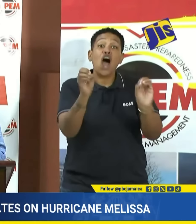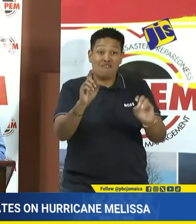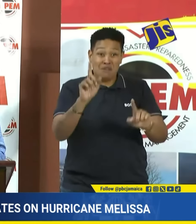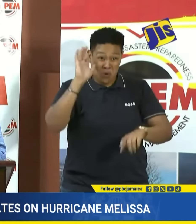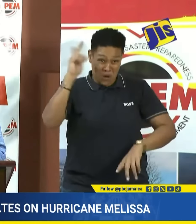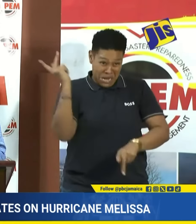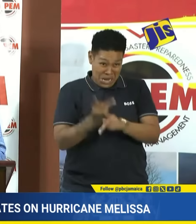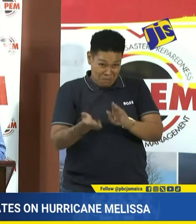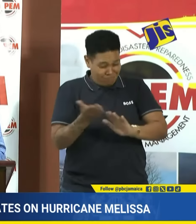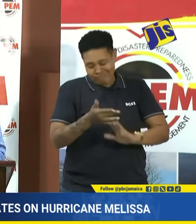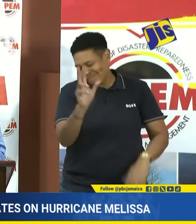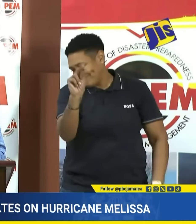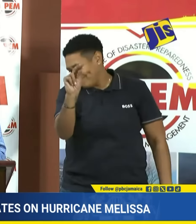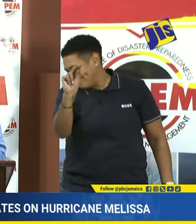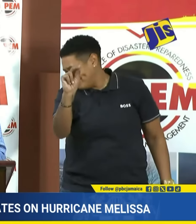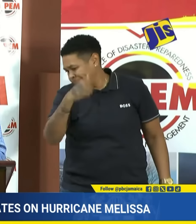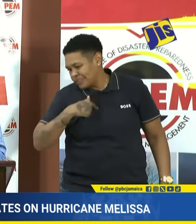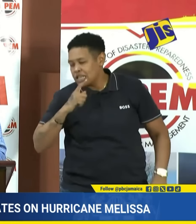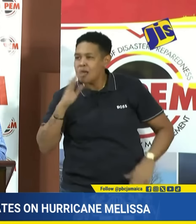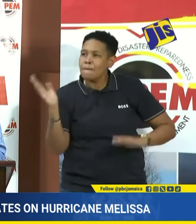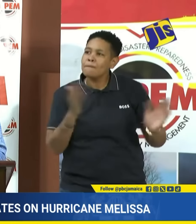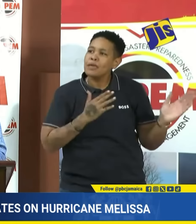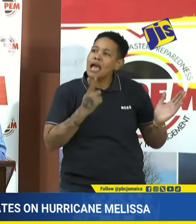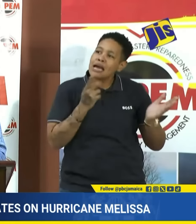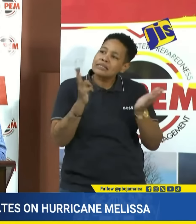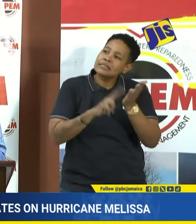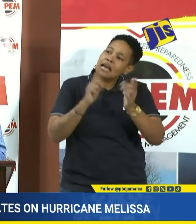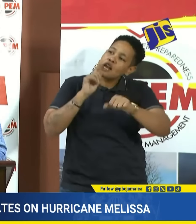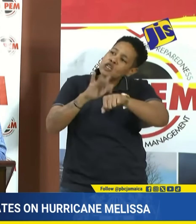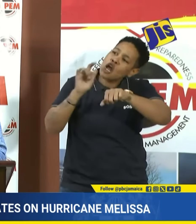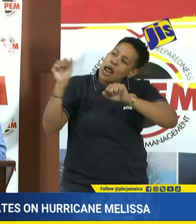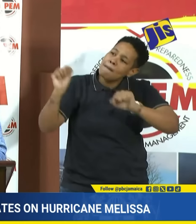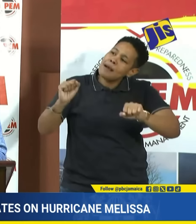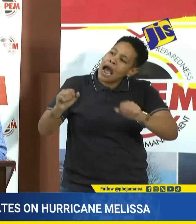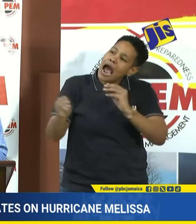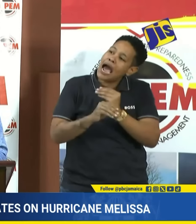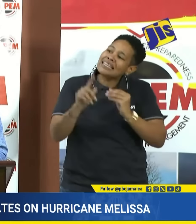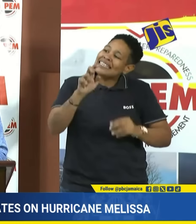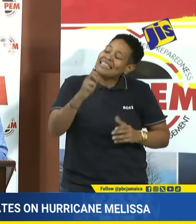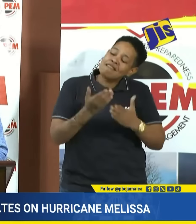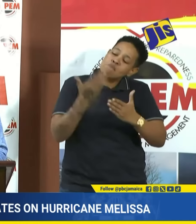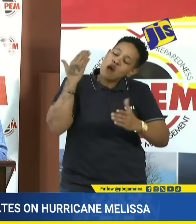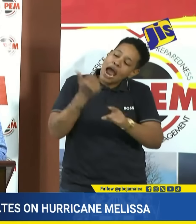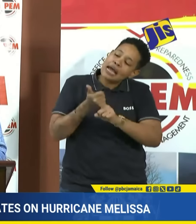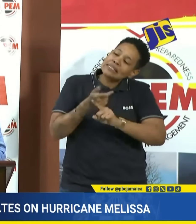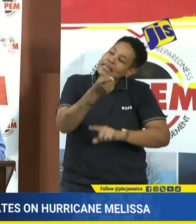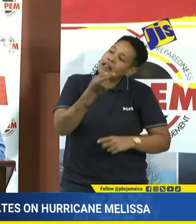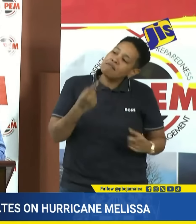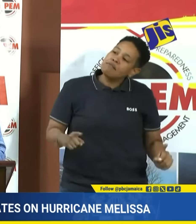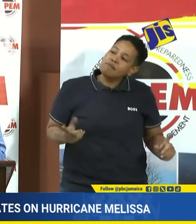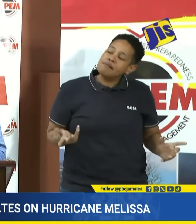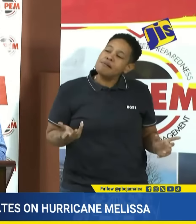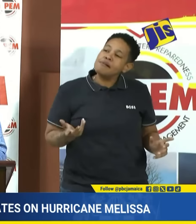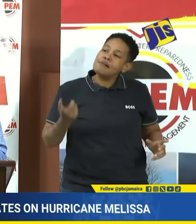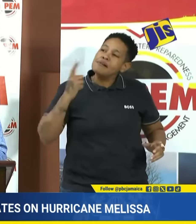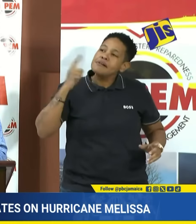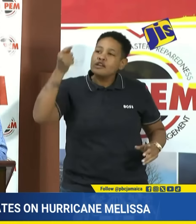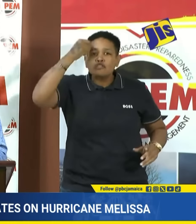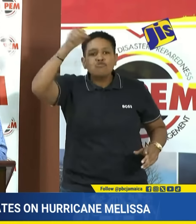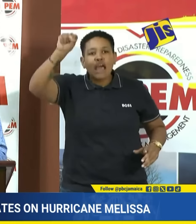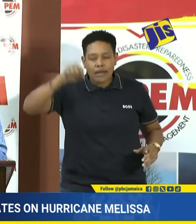chambers, and I am prepared to sign as early as possible, even prior to the